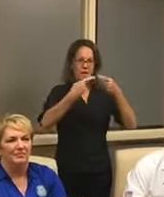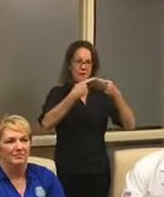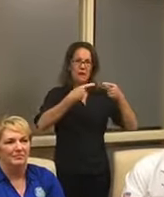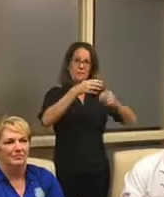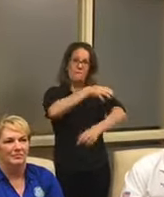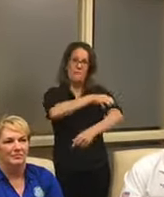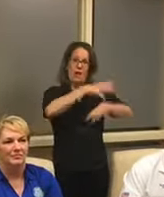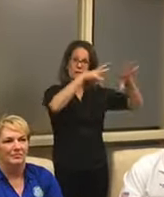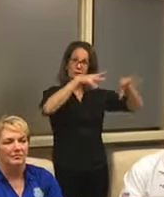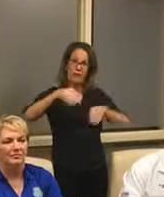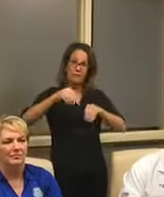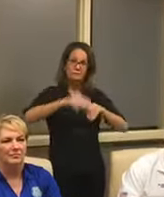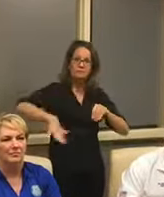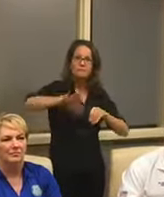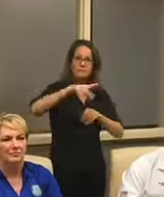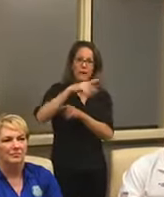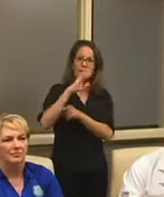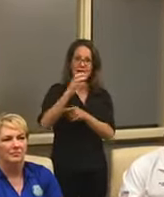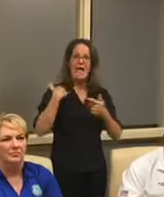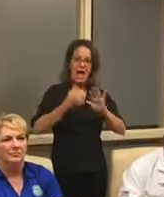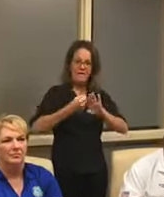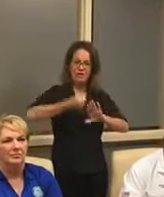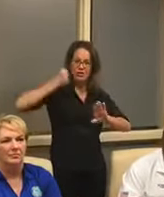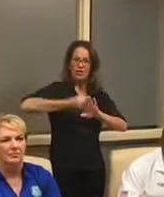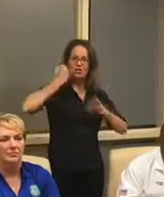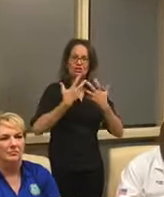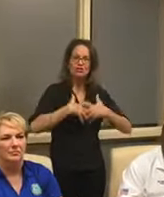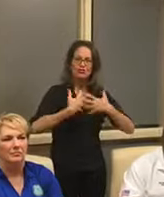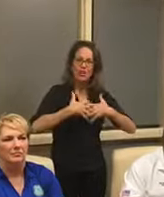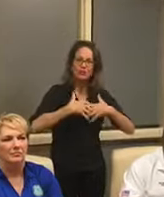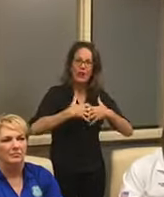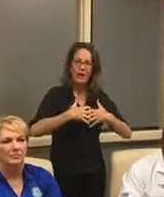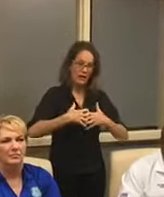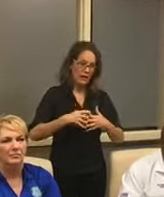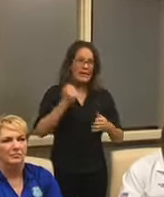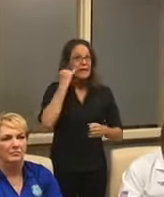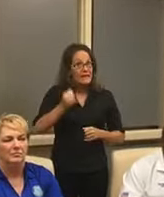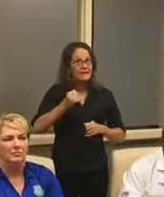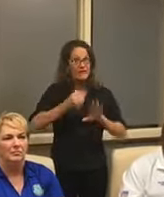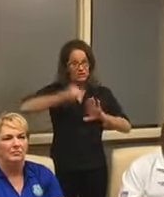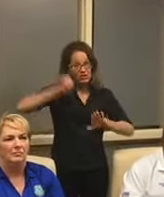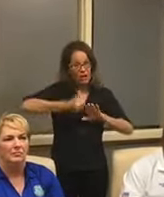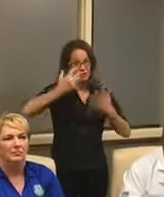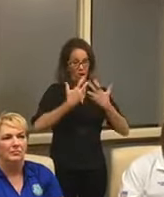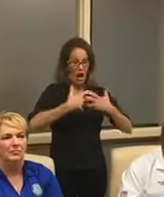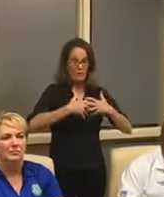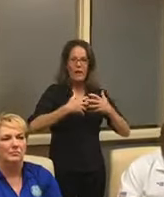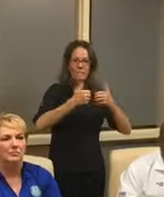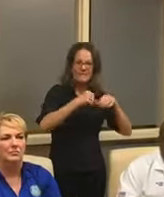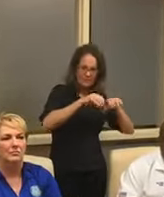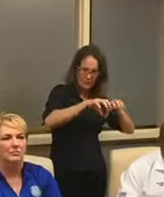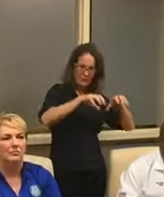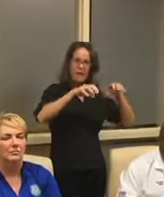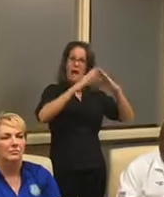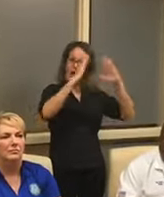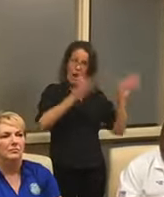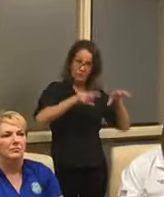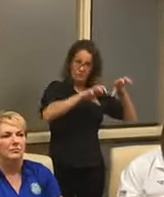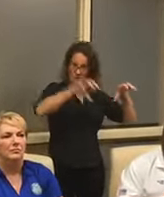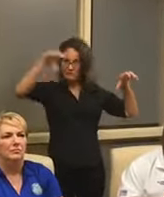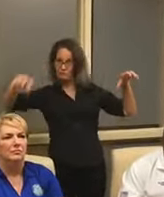county, many of us have generators. If you have a portable generator that's operating, it has to be away from your home. If it's too close